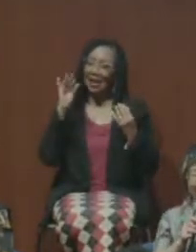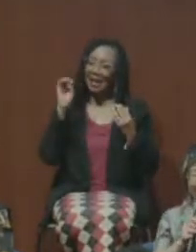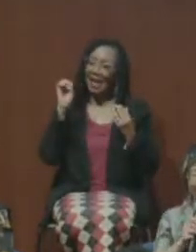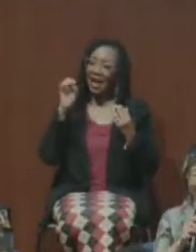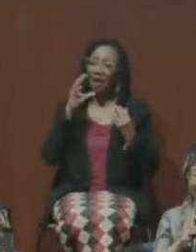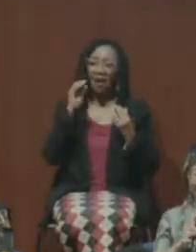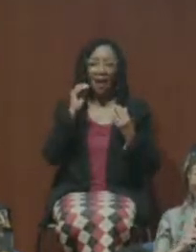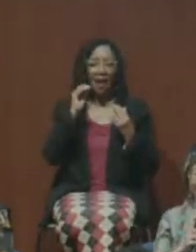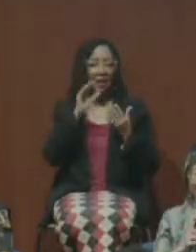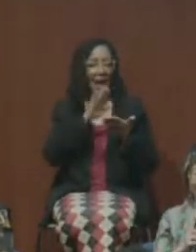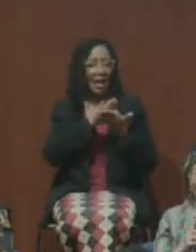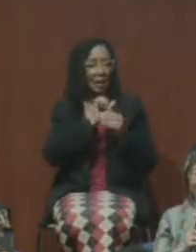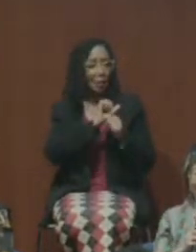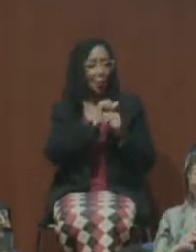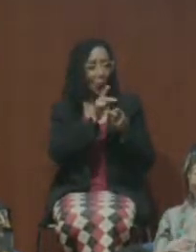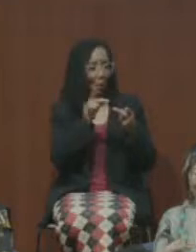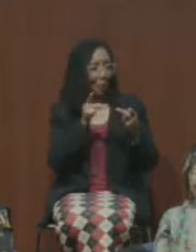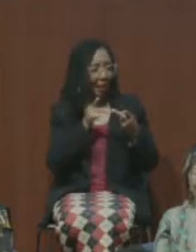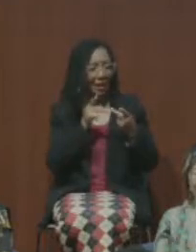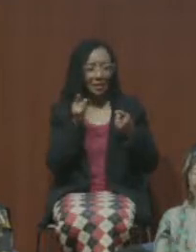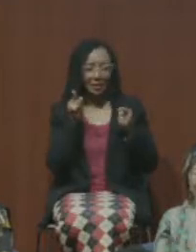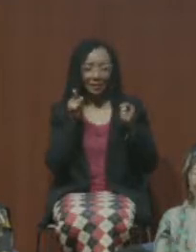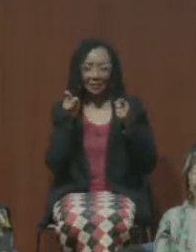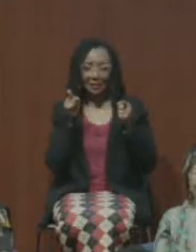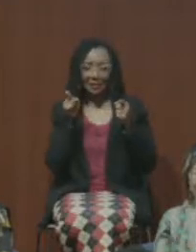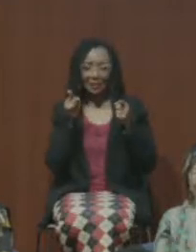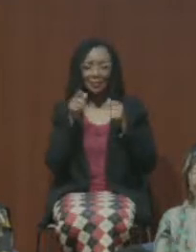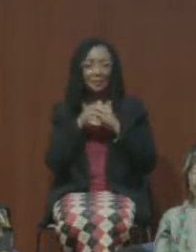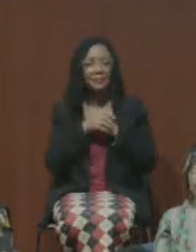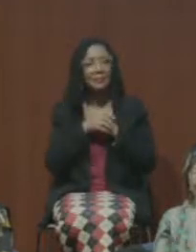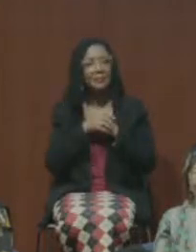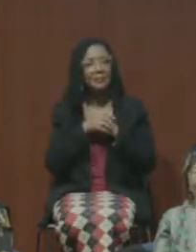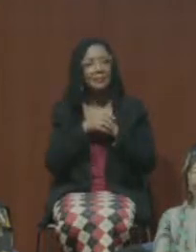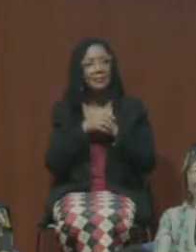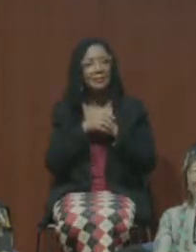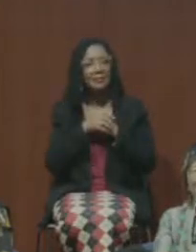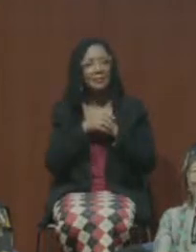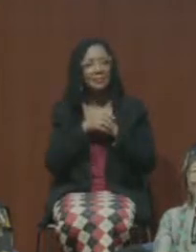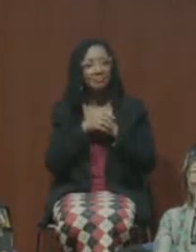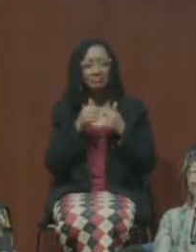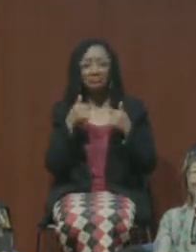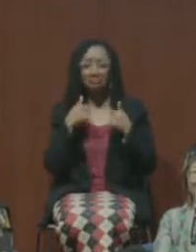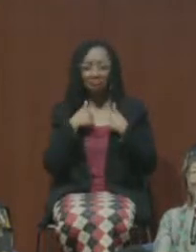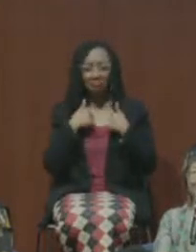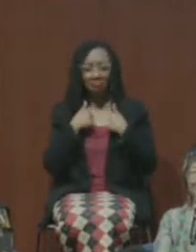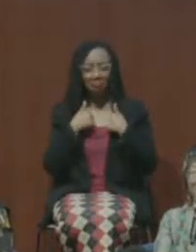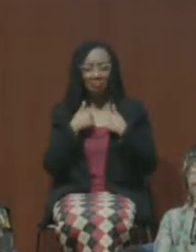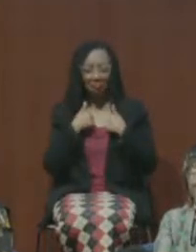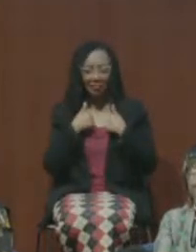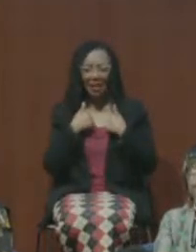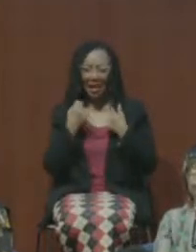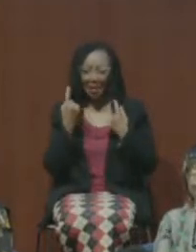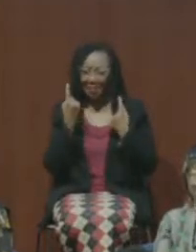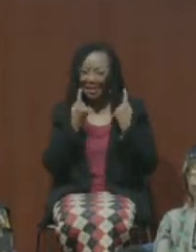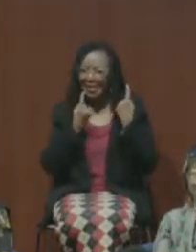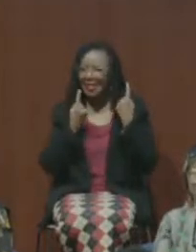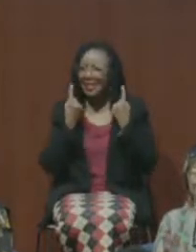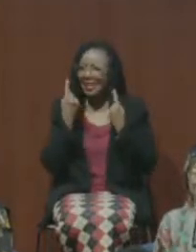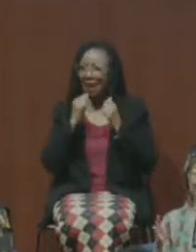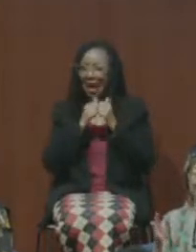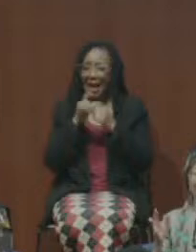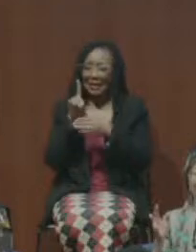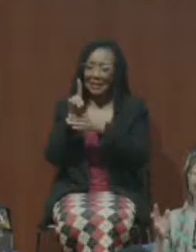academic workplace, is that, I'm really invested in thinking about how